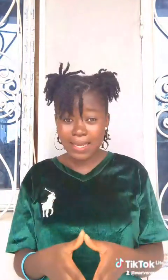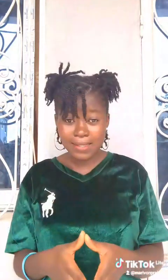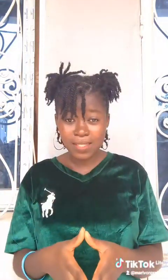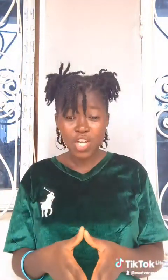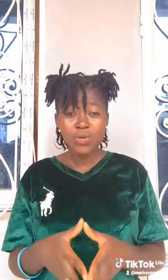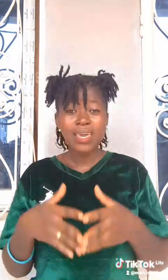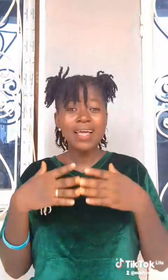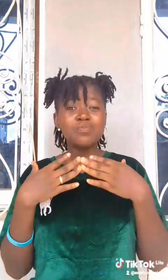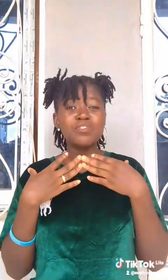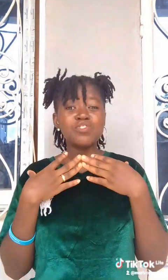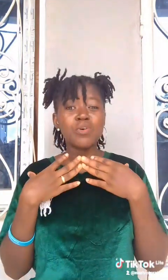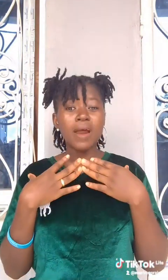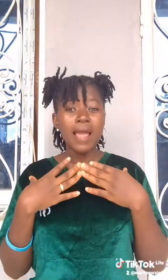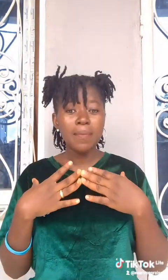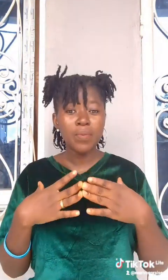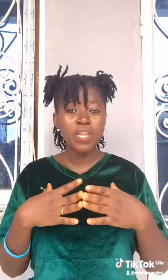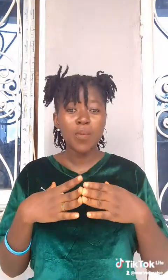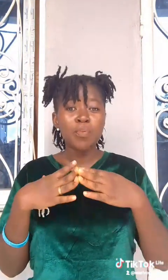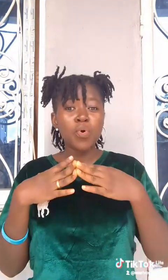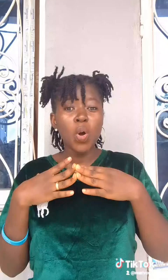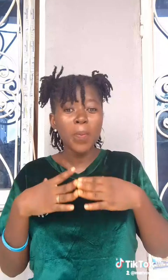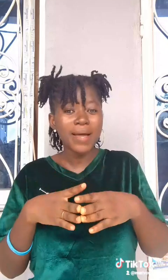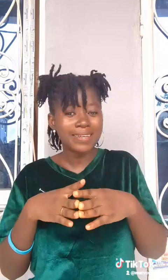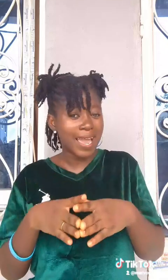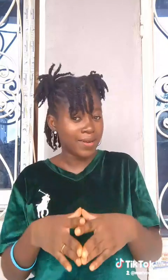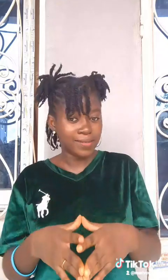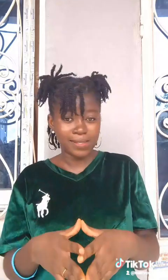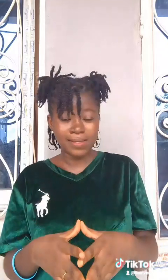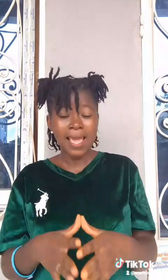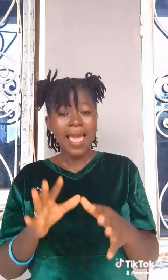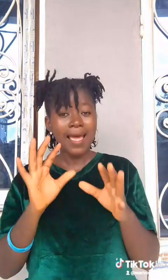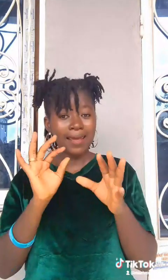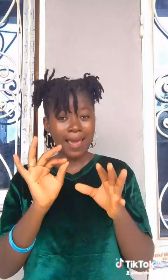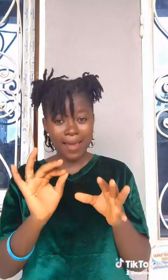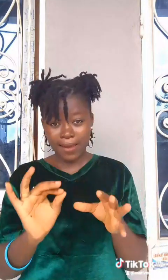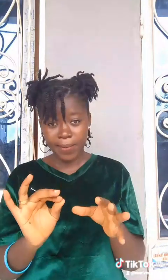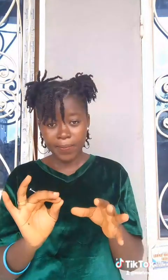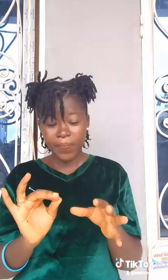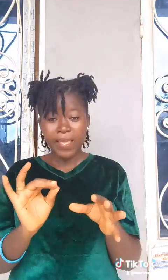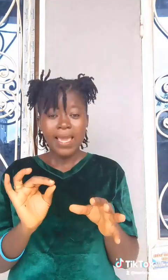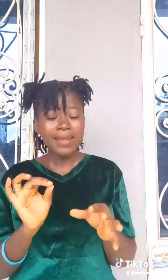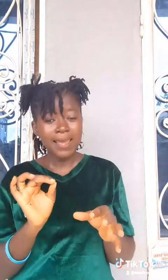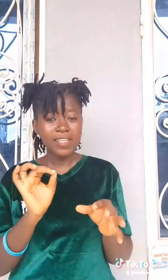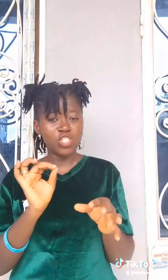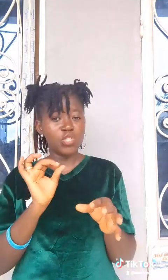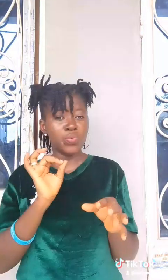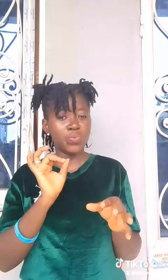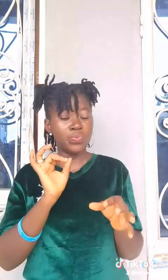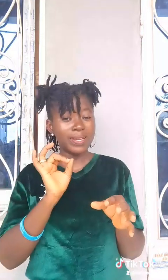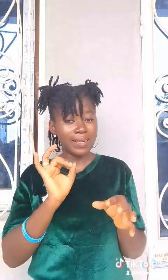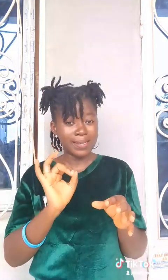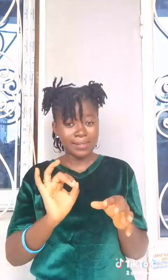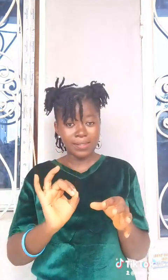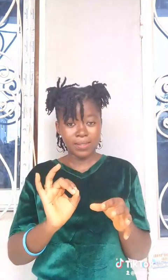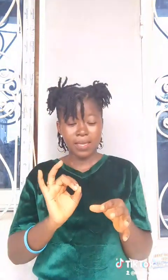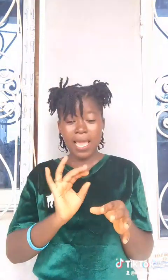this, you can't prescribe without proper diagnosis. And hey, in case you witness